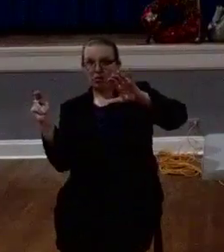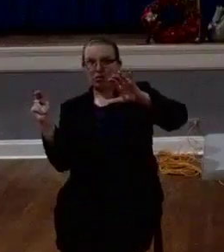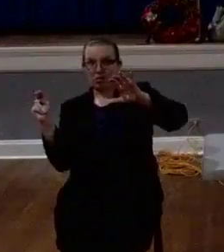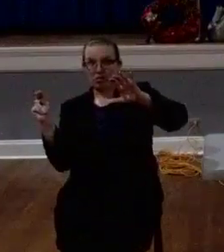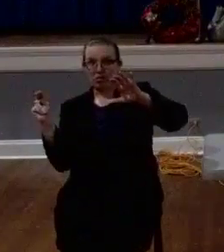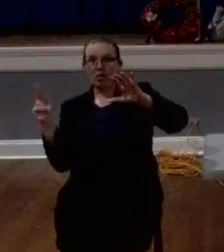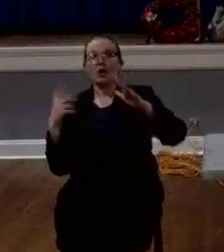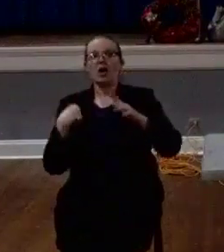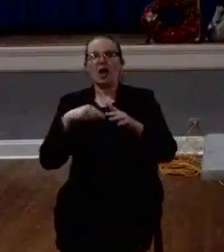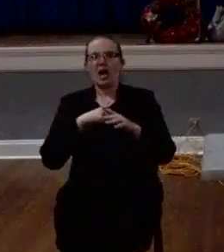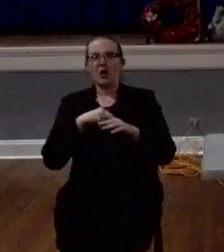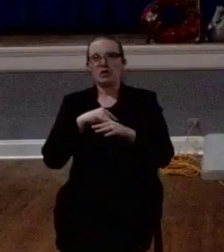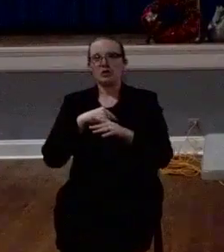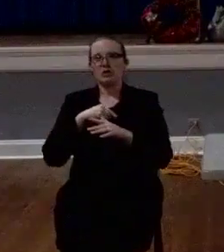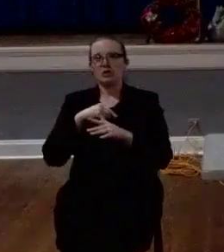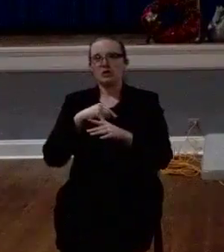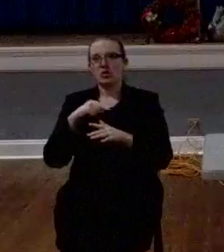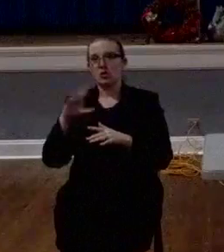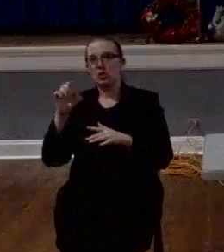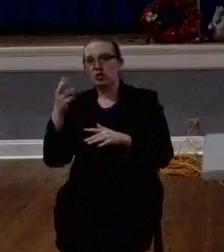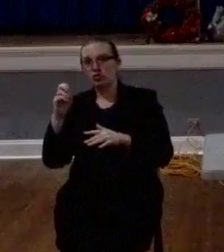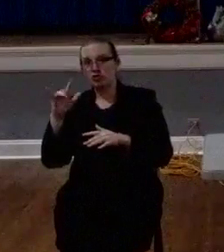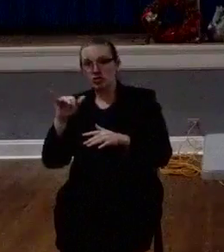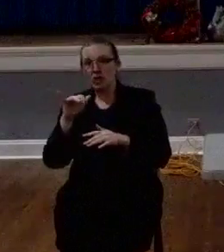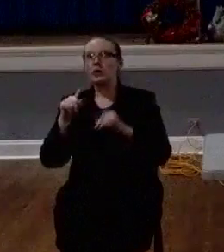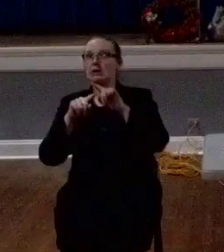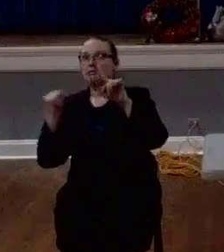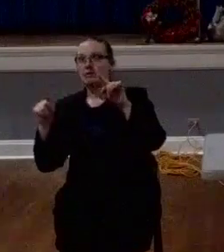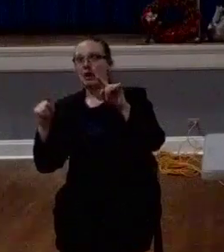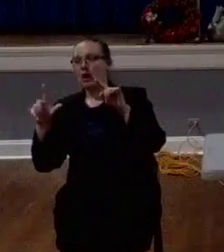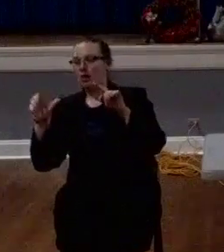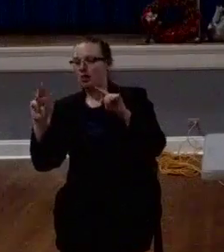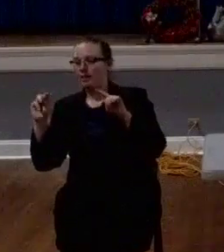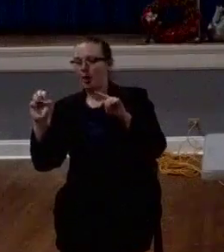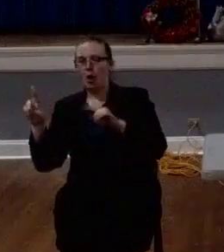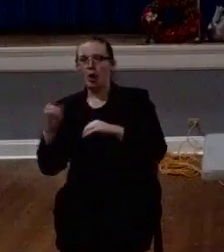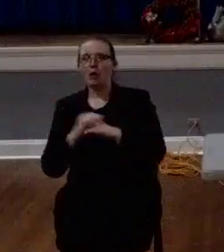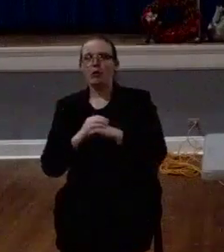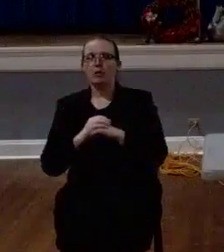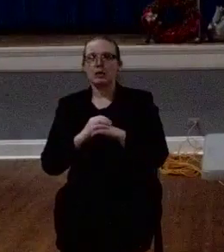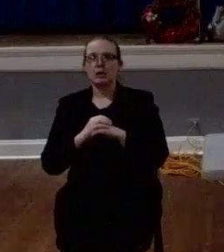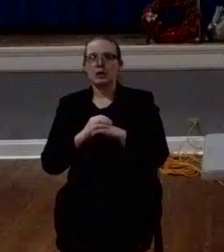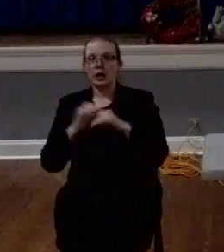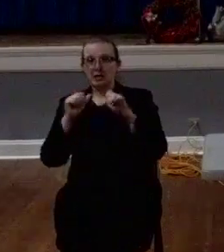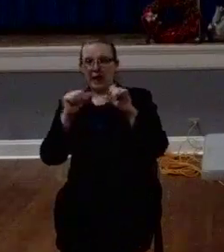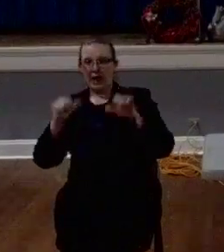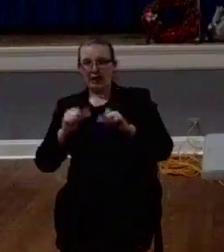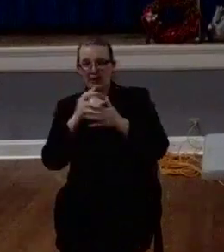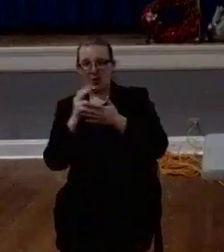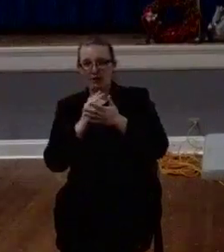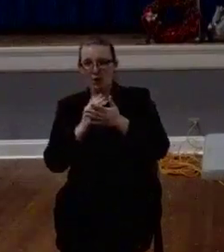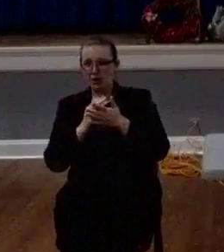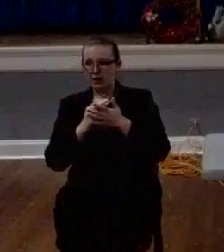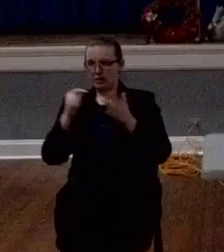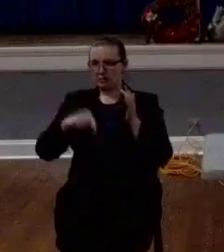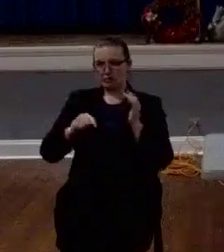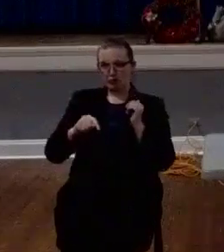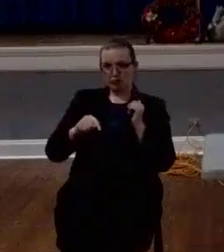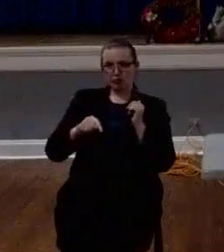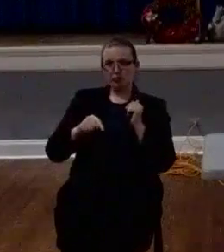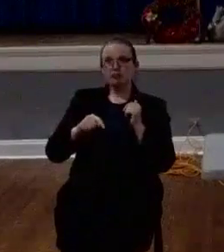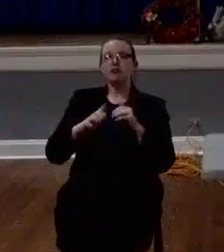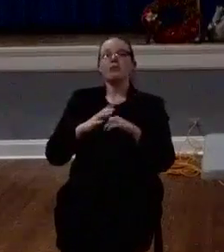and you got Cherry up to the north, Lamar to the right side. The Alamos, their parking lots south on the